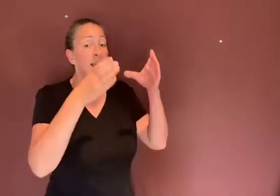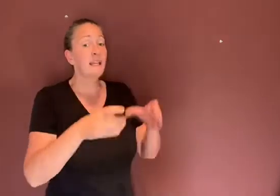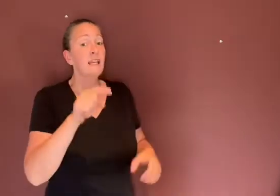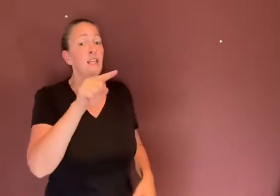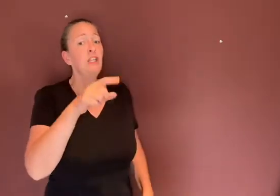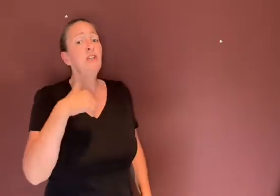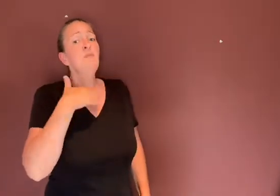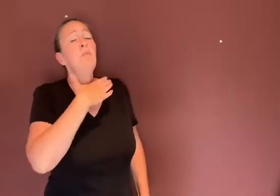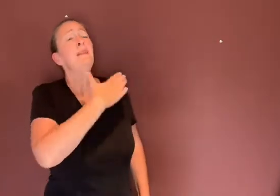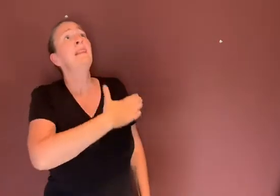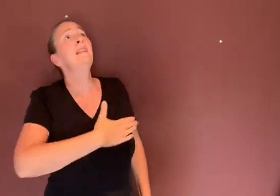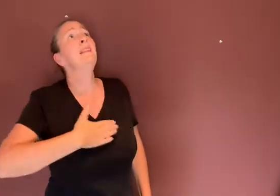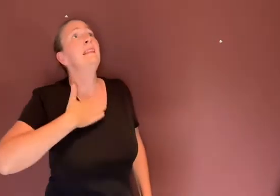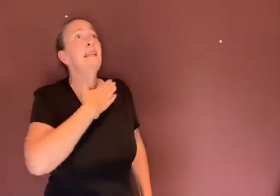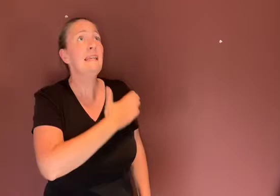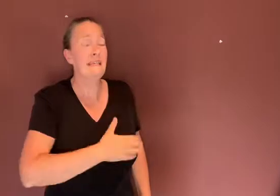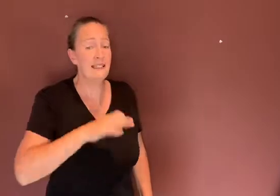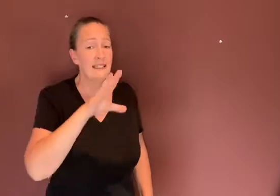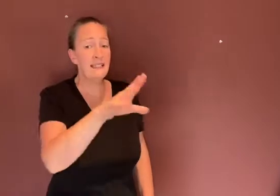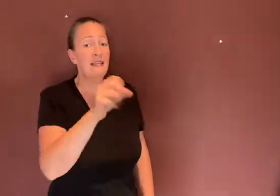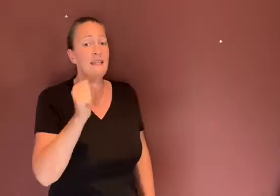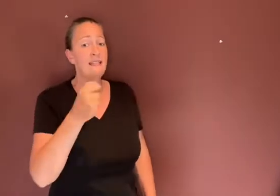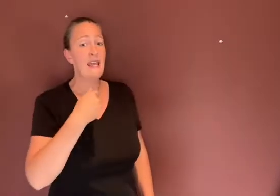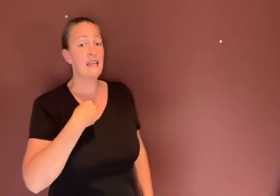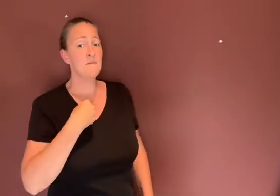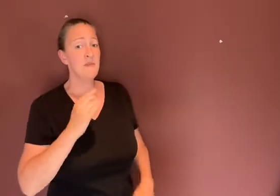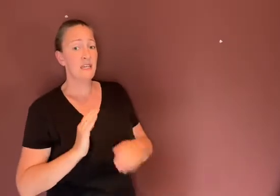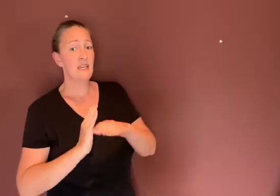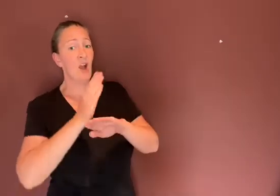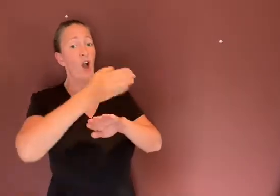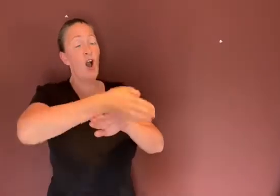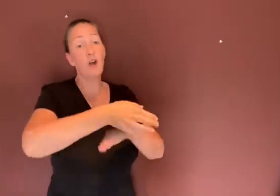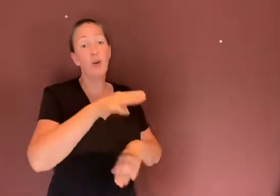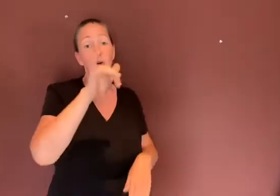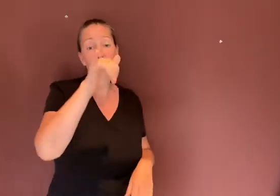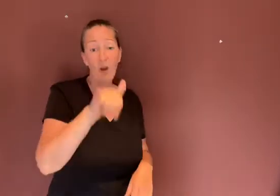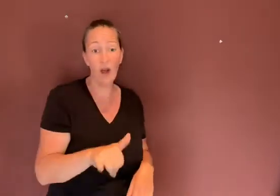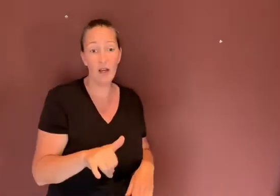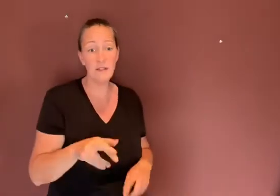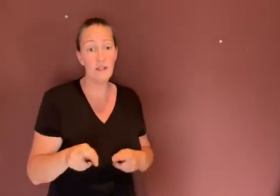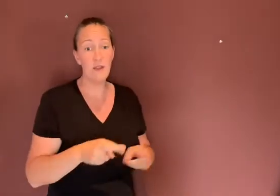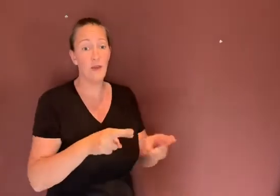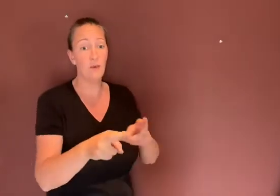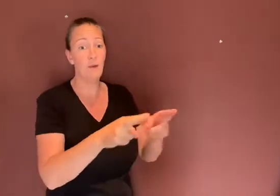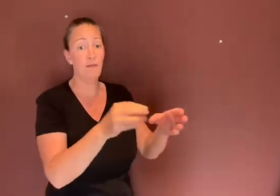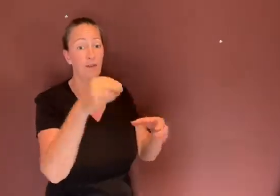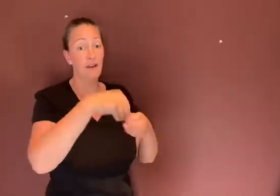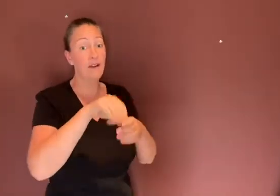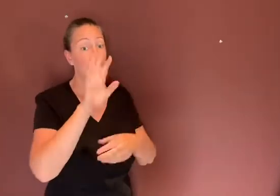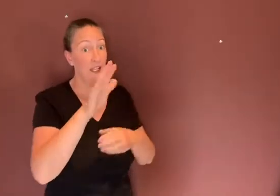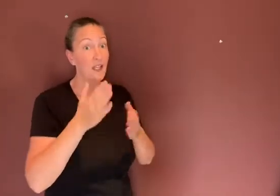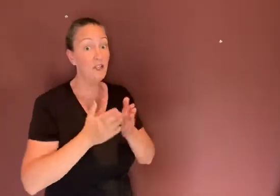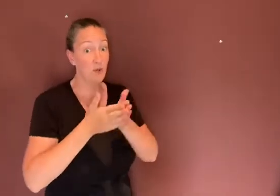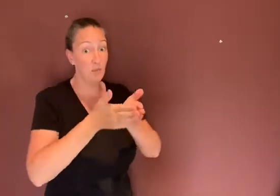"Can you please take me across the river in your